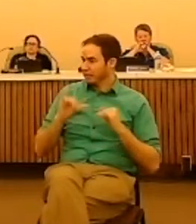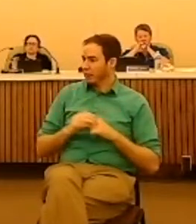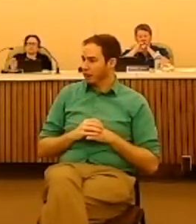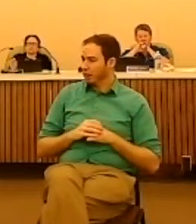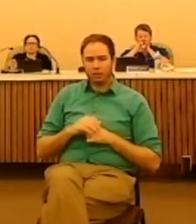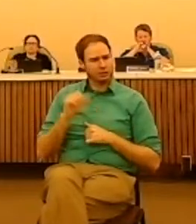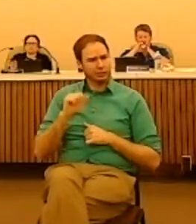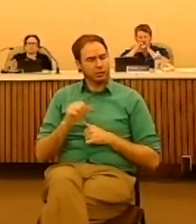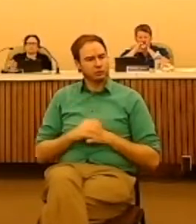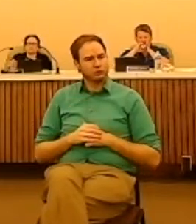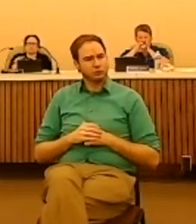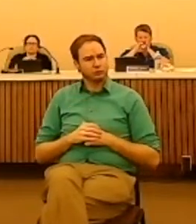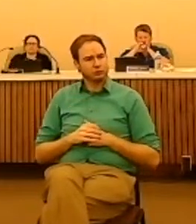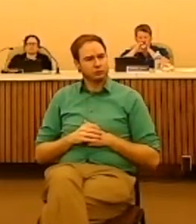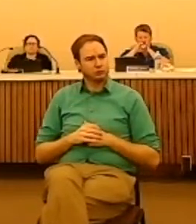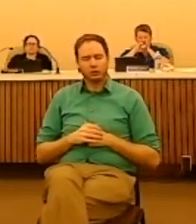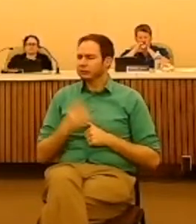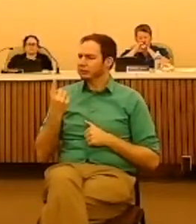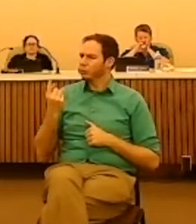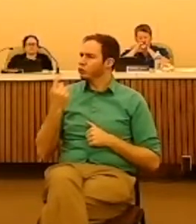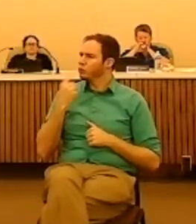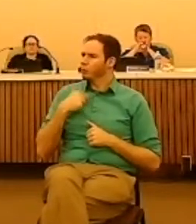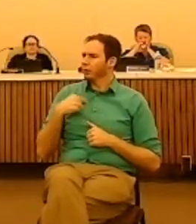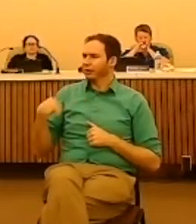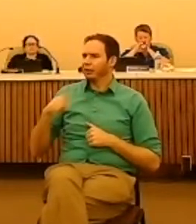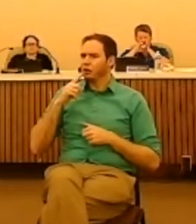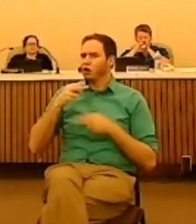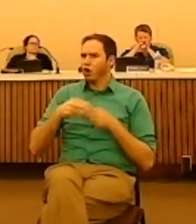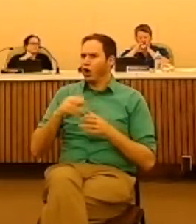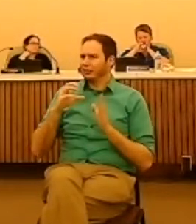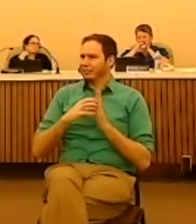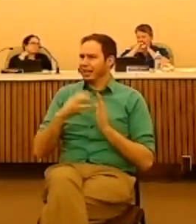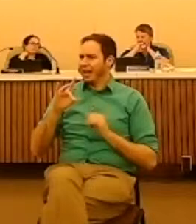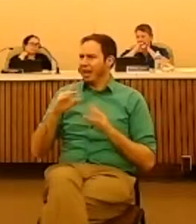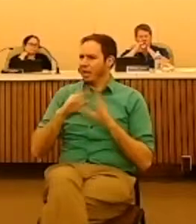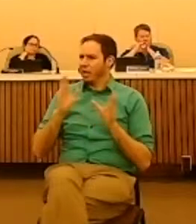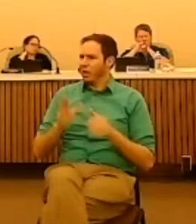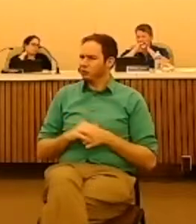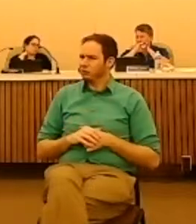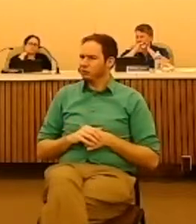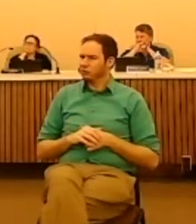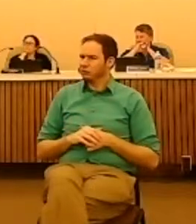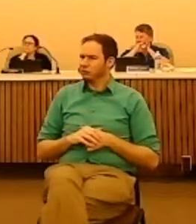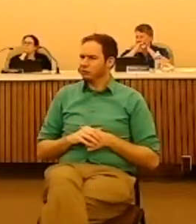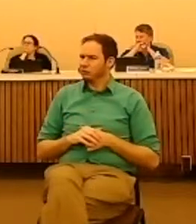I can. Someone told me these are Section 8 houses.